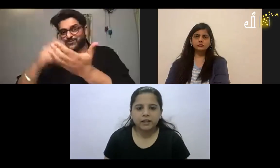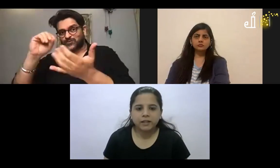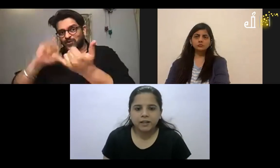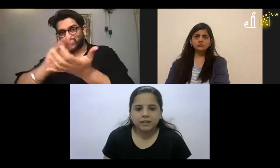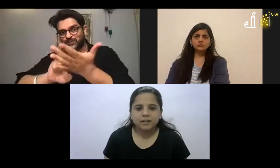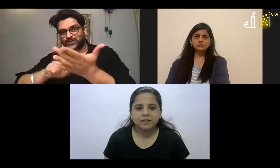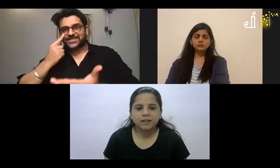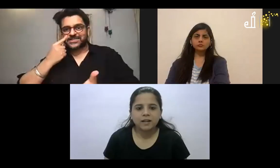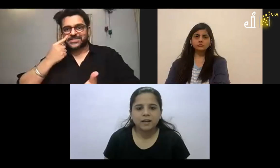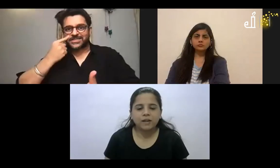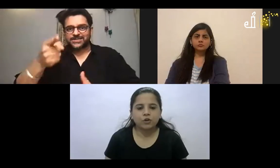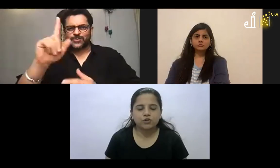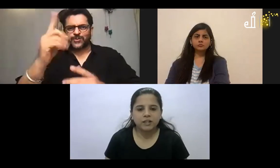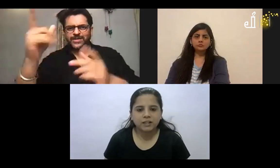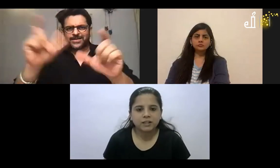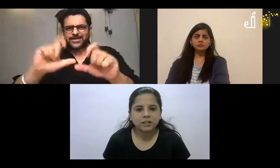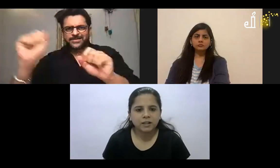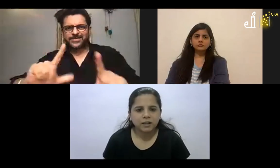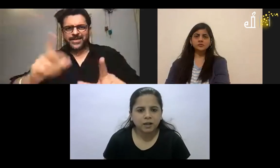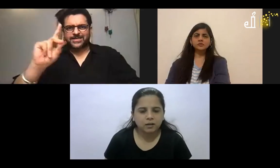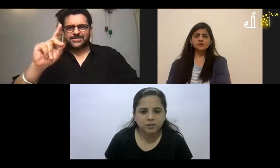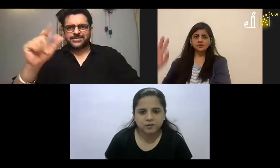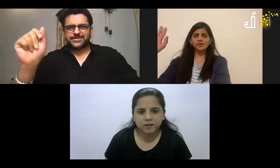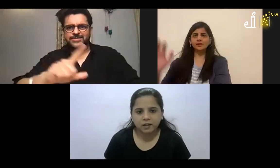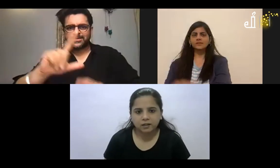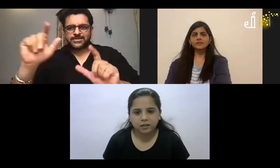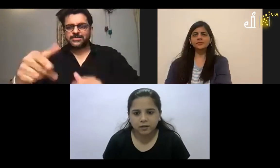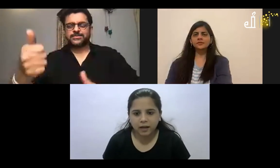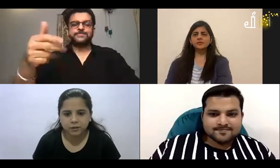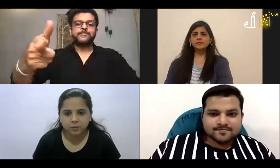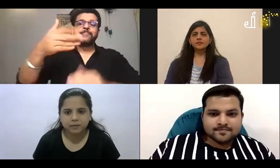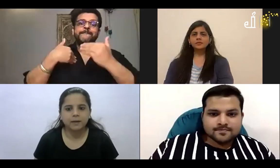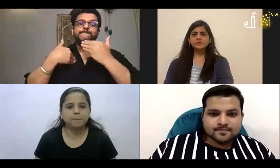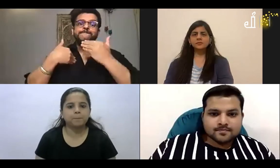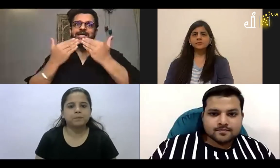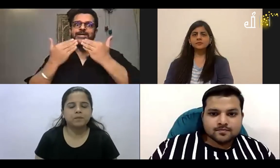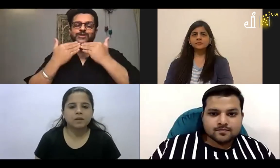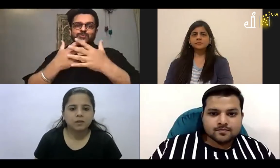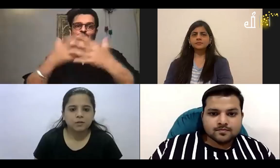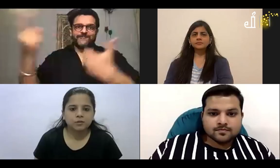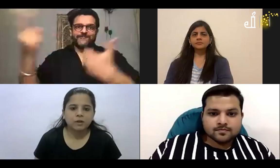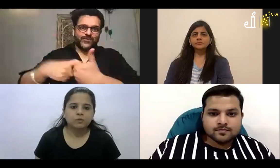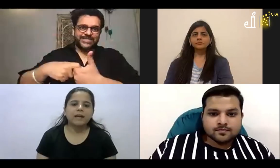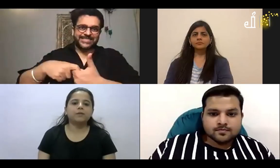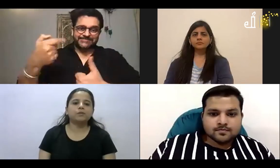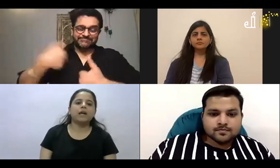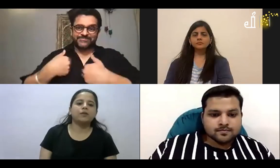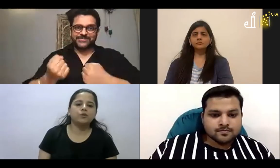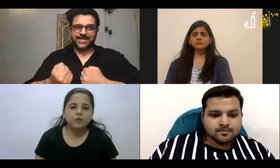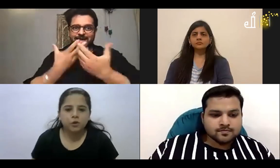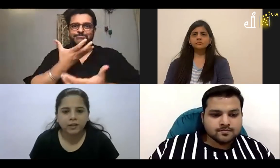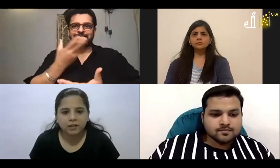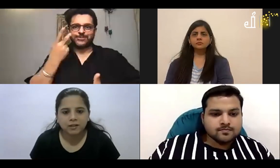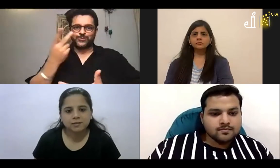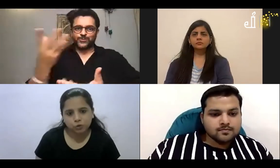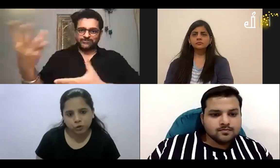Hello, Sunny and Roshni. Yeah, just a second. Can we have Sunny, please? Yeah. So I would like to thank you